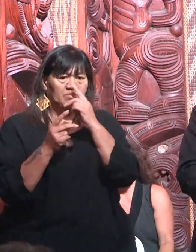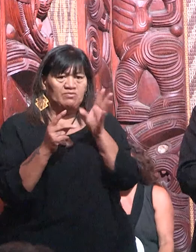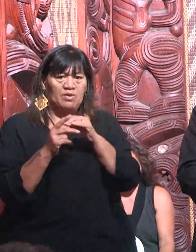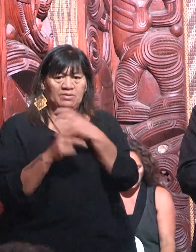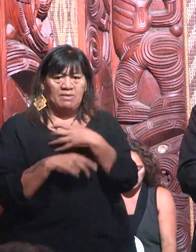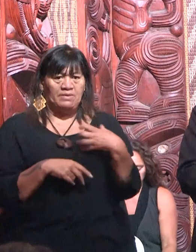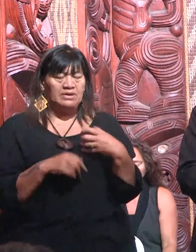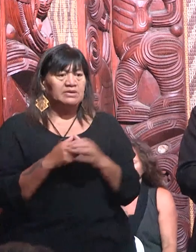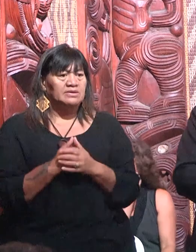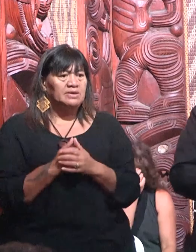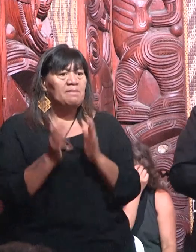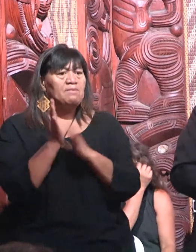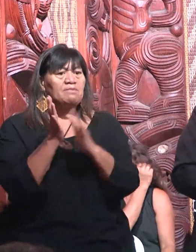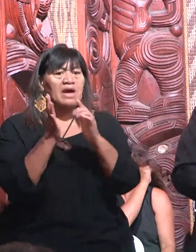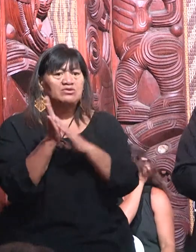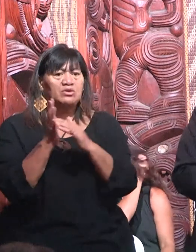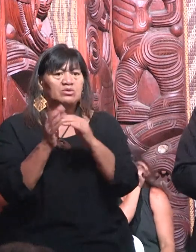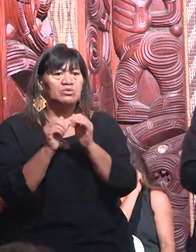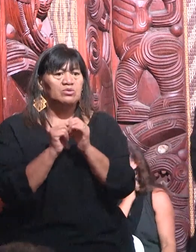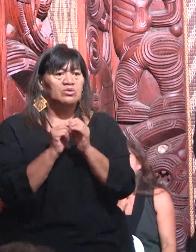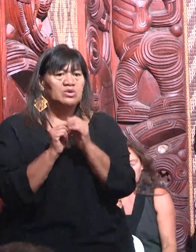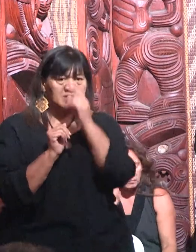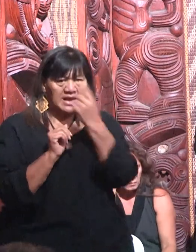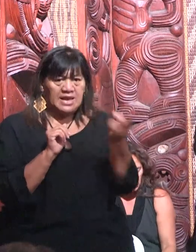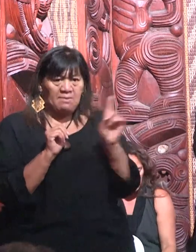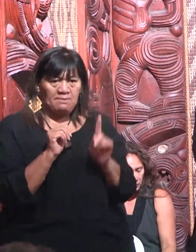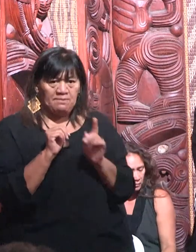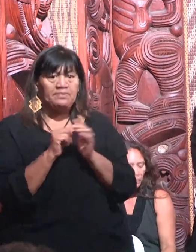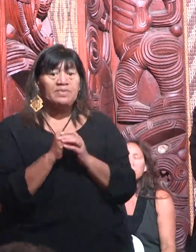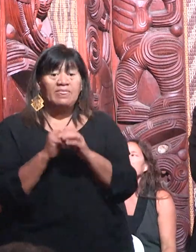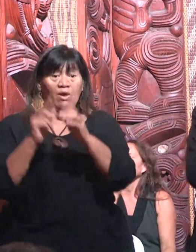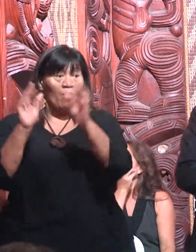including Marja Lubeck, and following members of Parliament